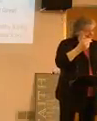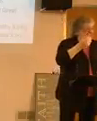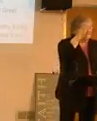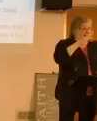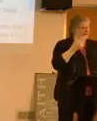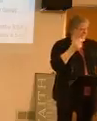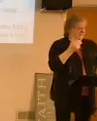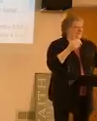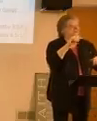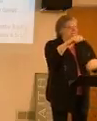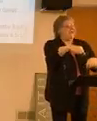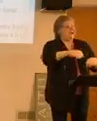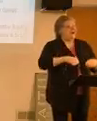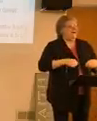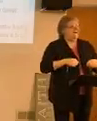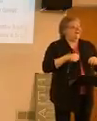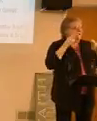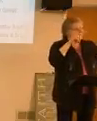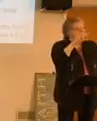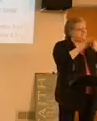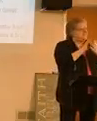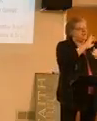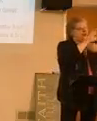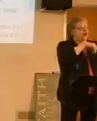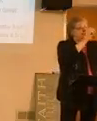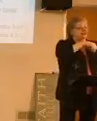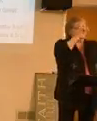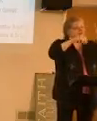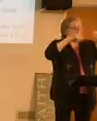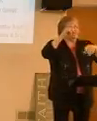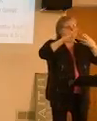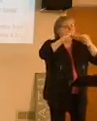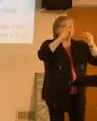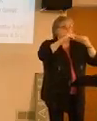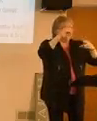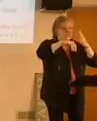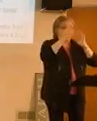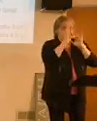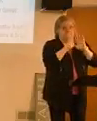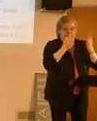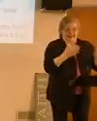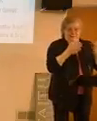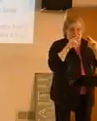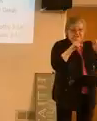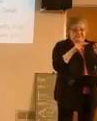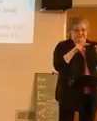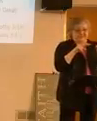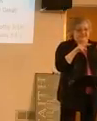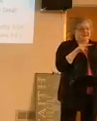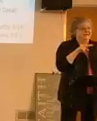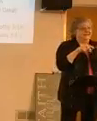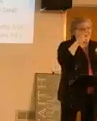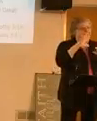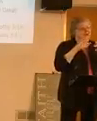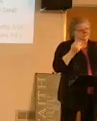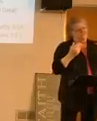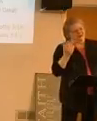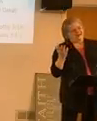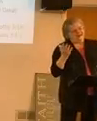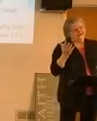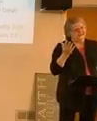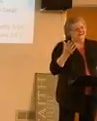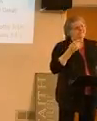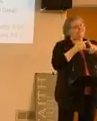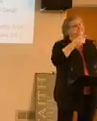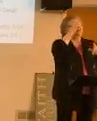does. And we can see that in all different stories throughout the Bible. But God chose a